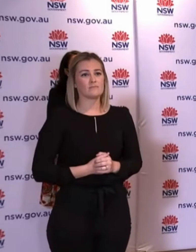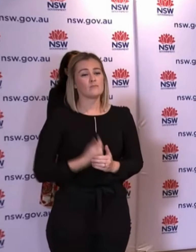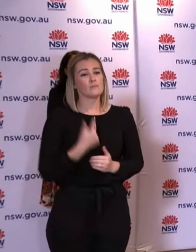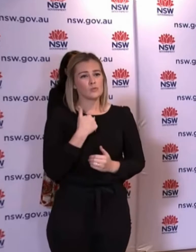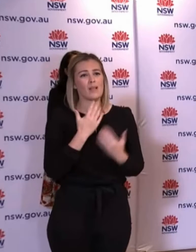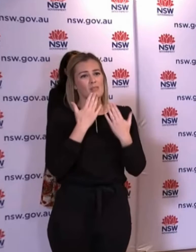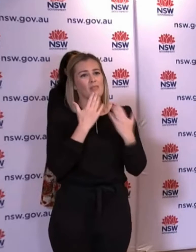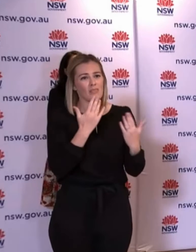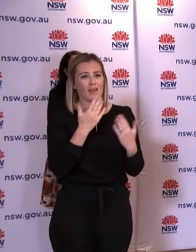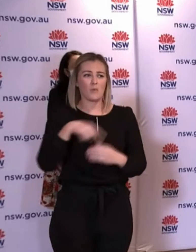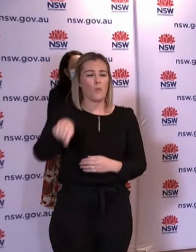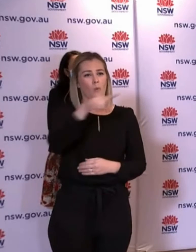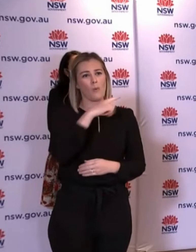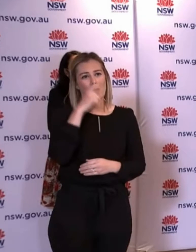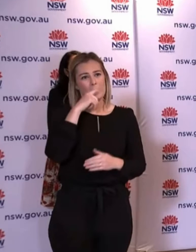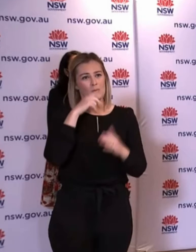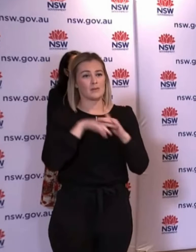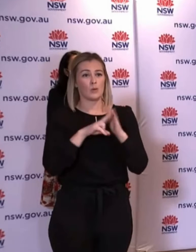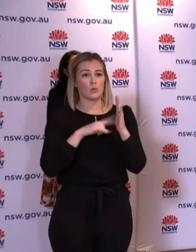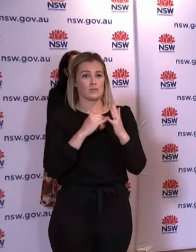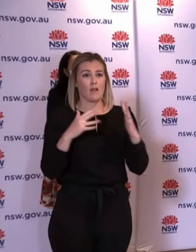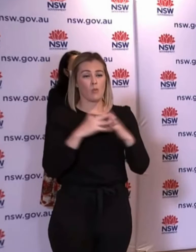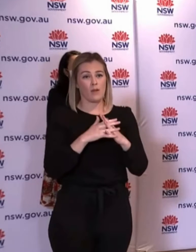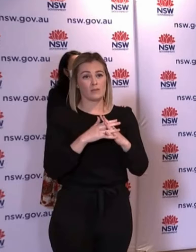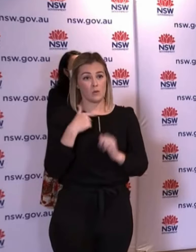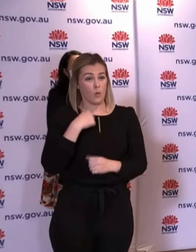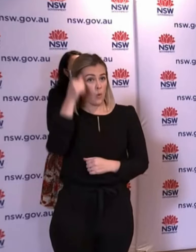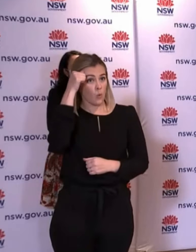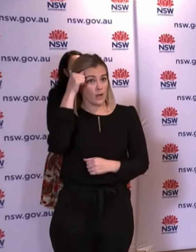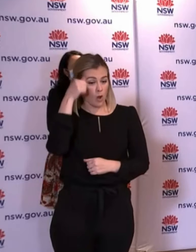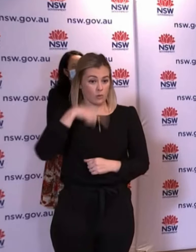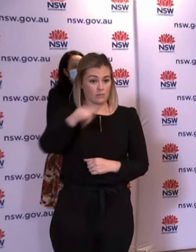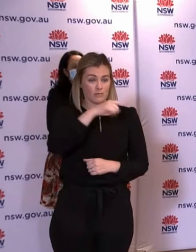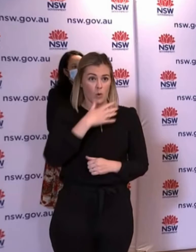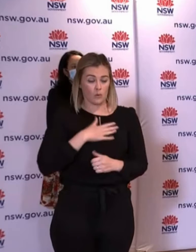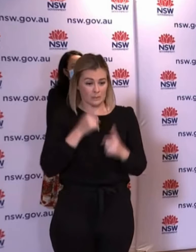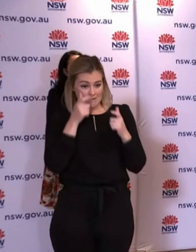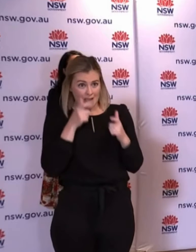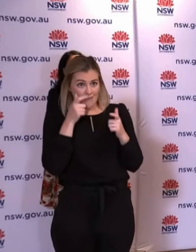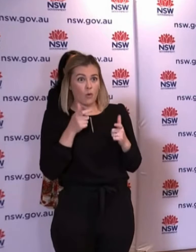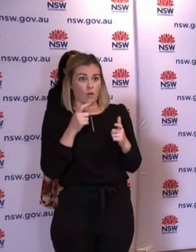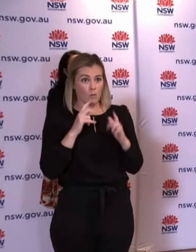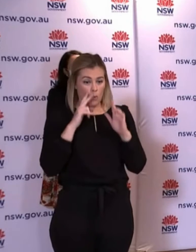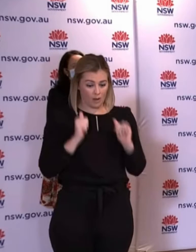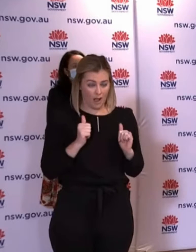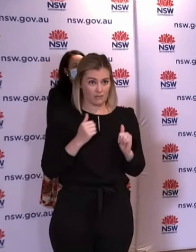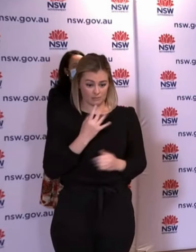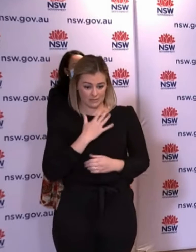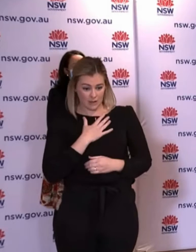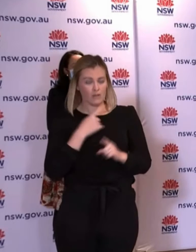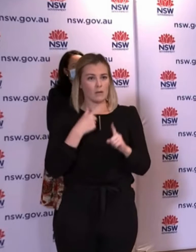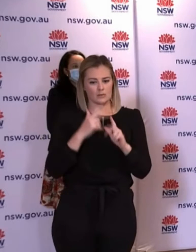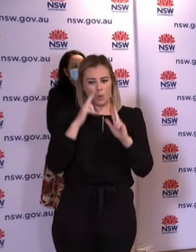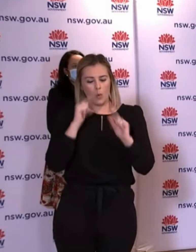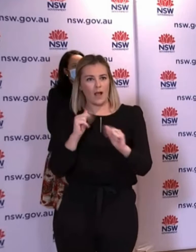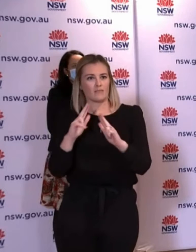Wales, come forward to try and keep not only themselves, their families, but also the balance of